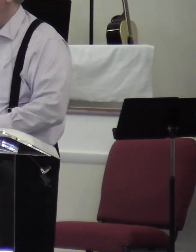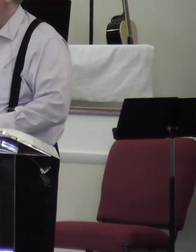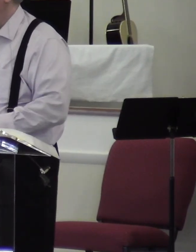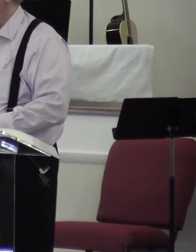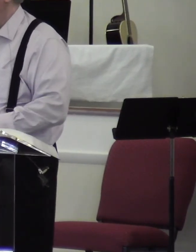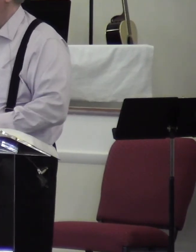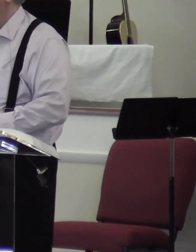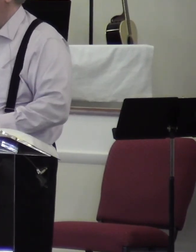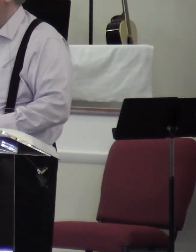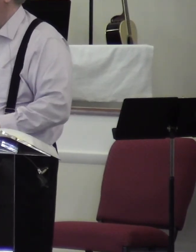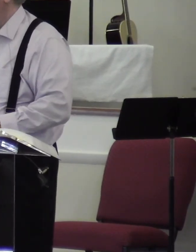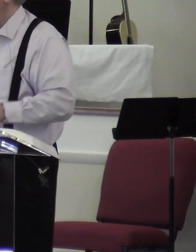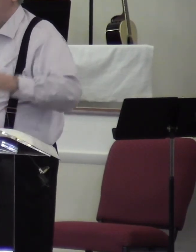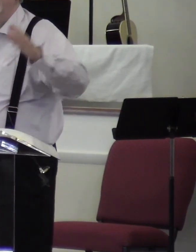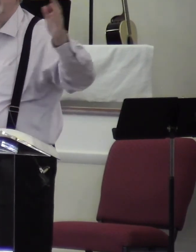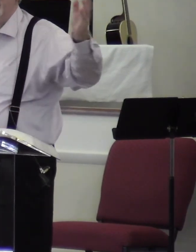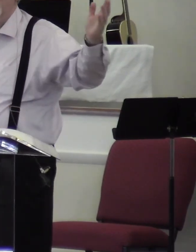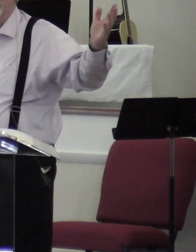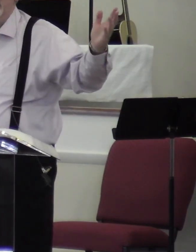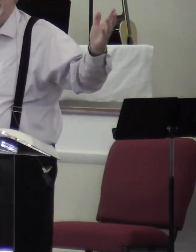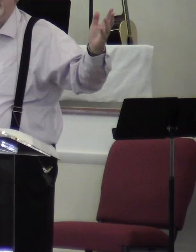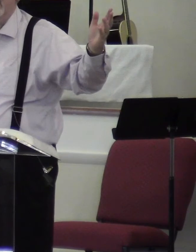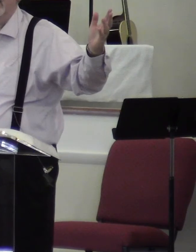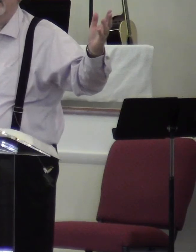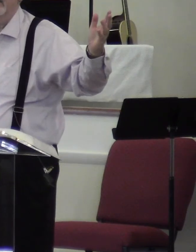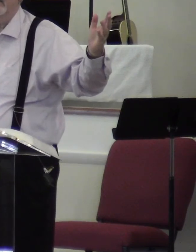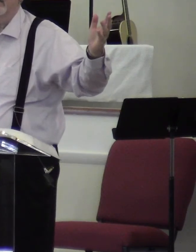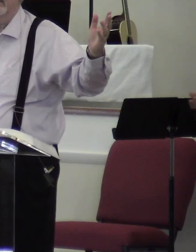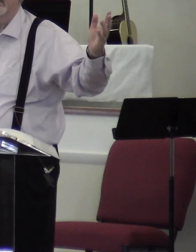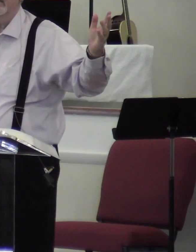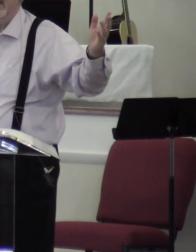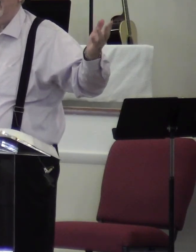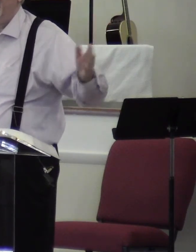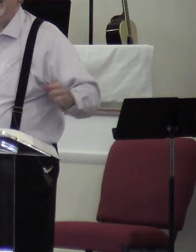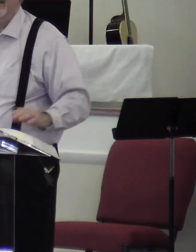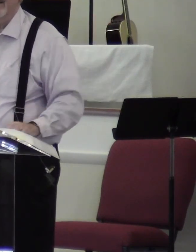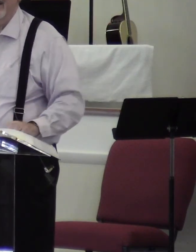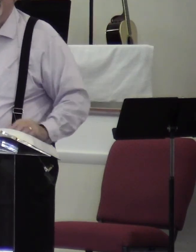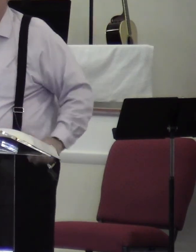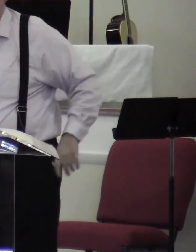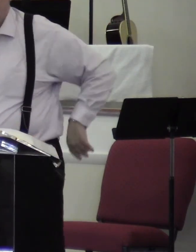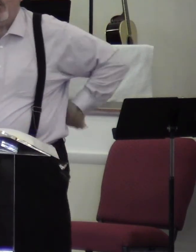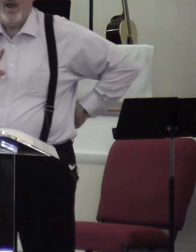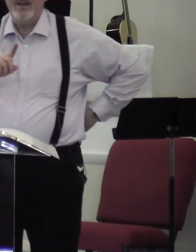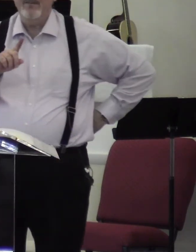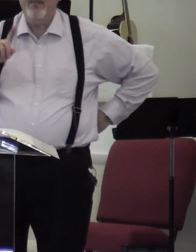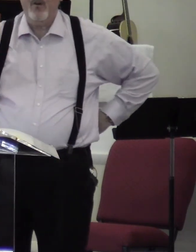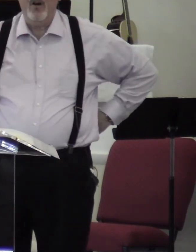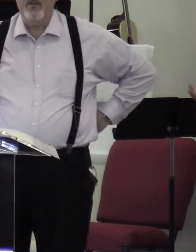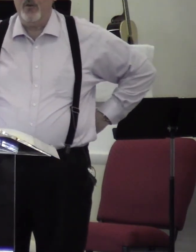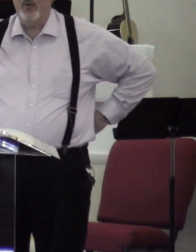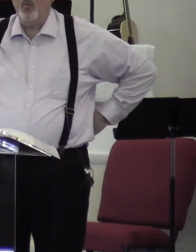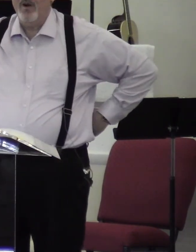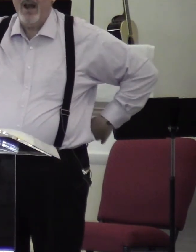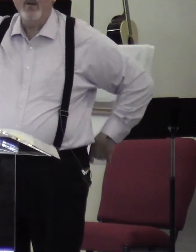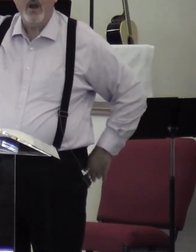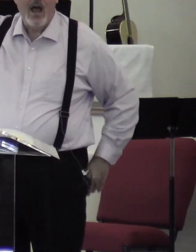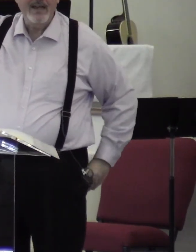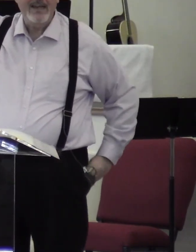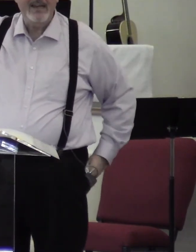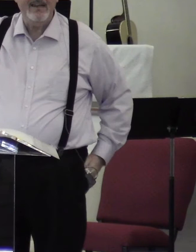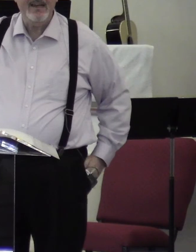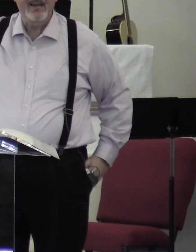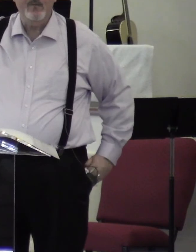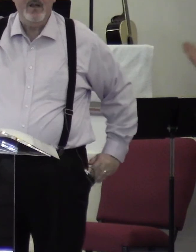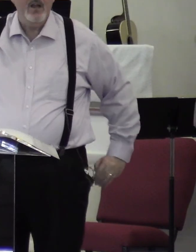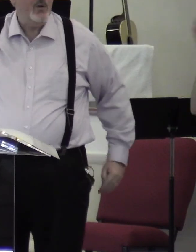kingdom, and doesn't everybody want to get into the kingdom? Listen, if you're waiting for somewhere down the line